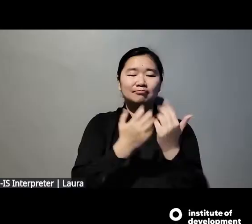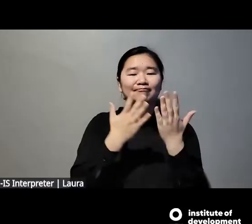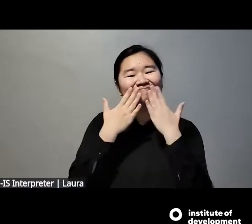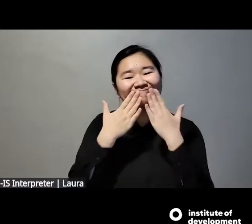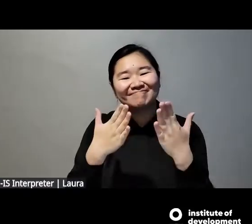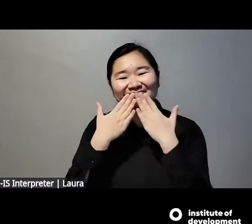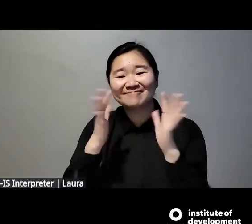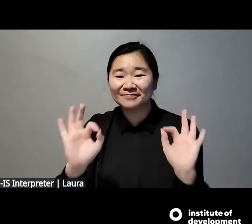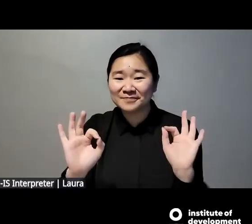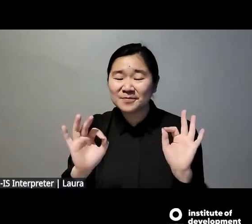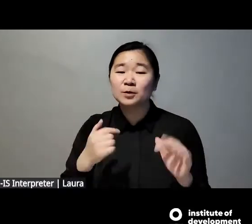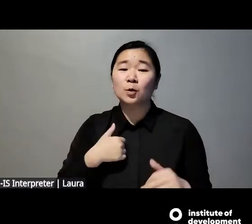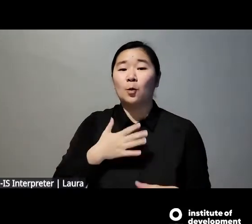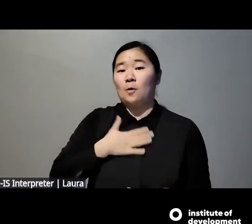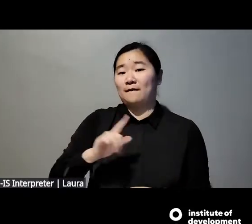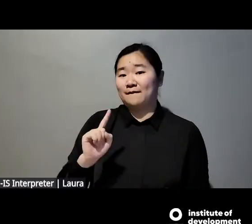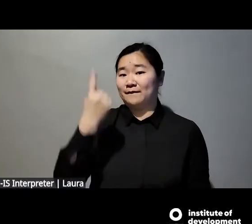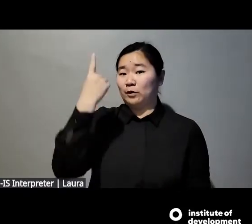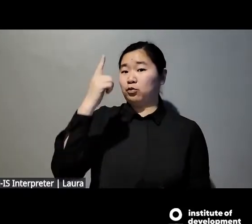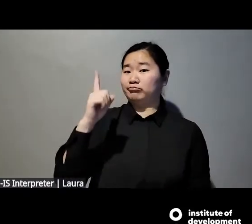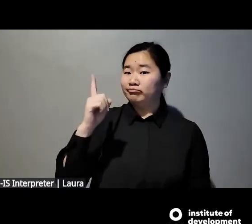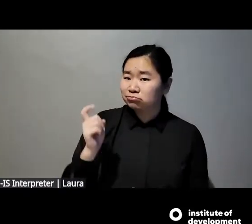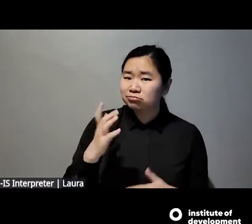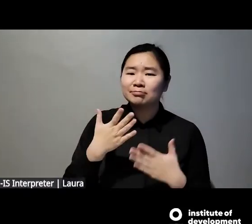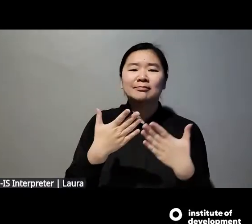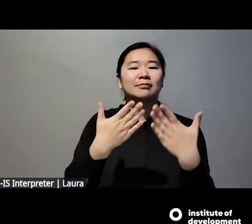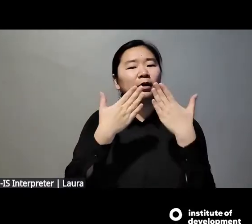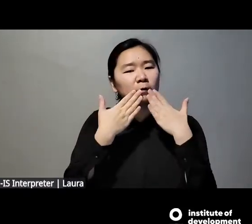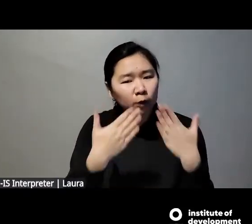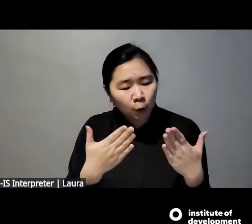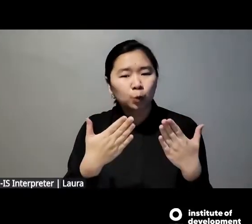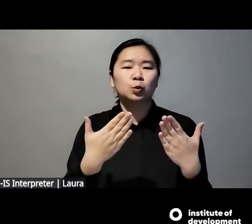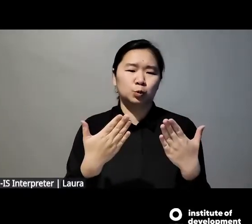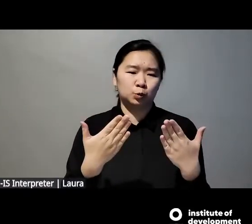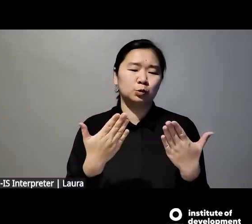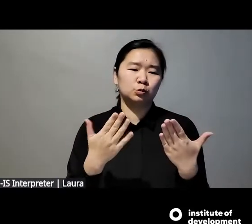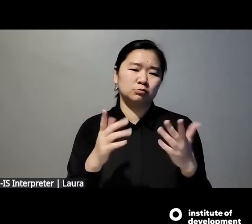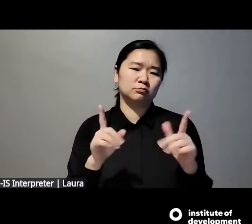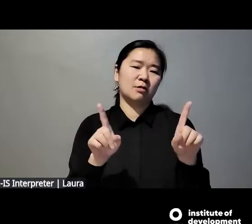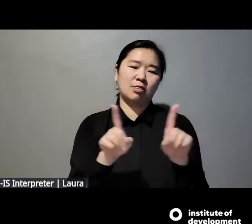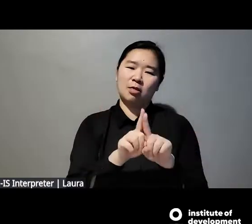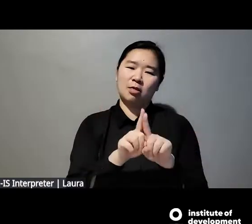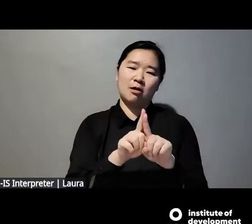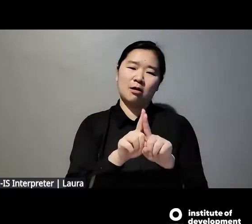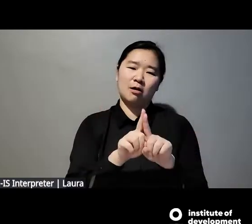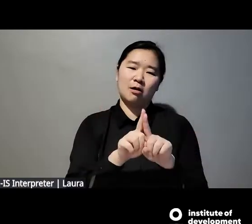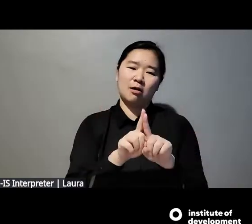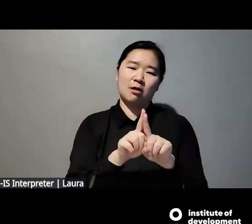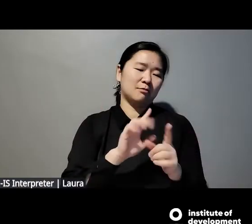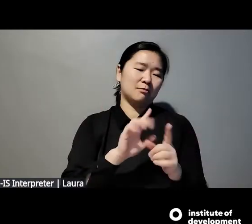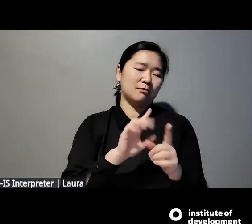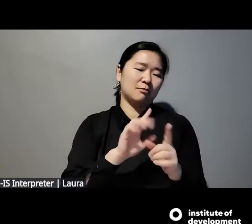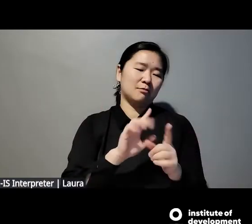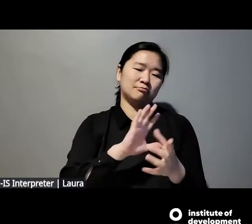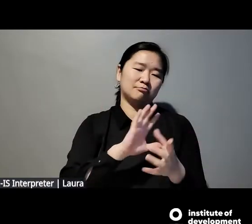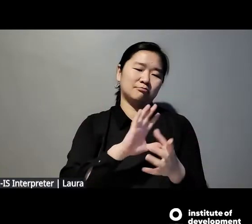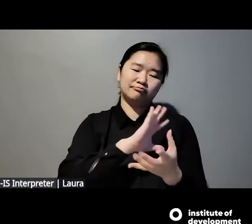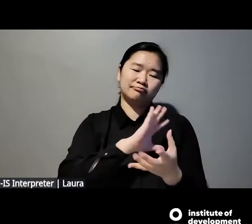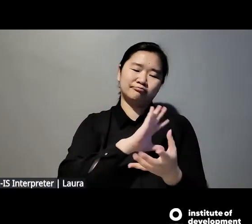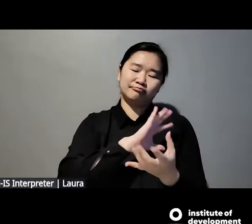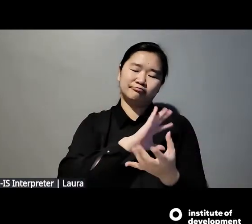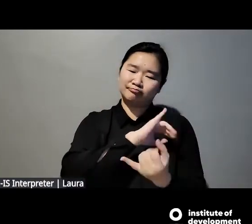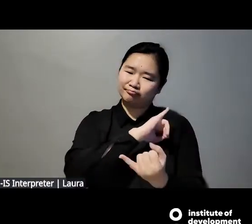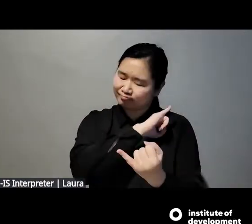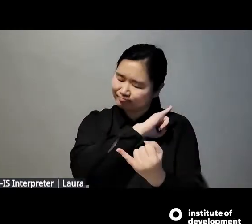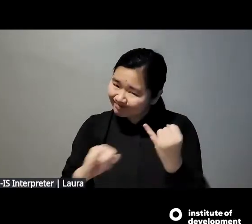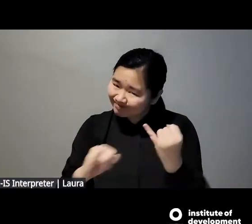journey, and that kind of informed the way we went about the work. So the first was very much inclusion. So people with disabilities and